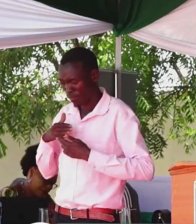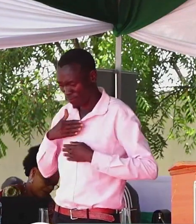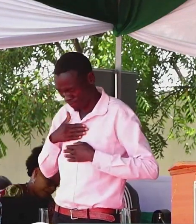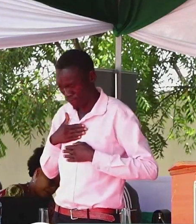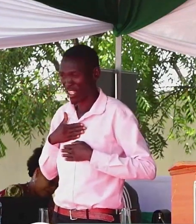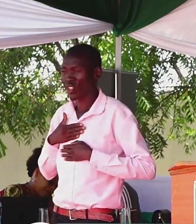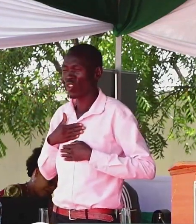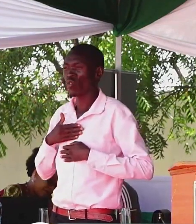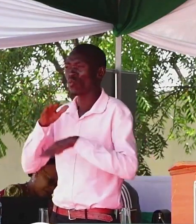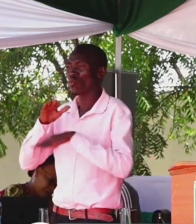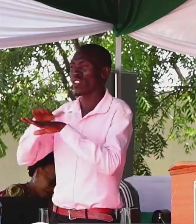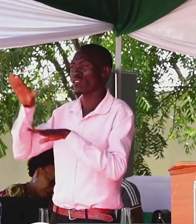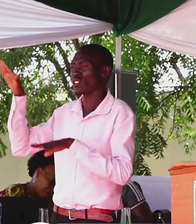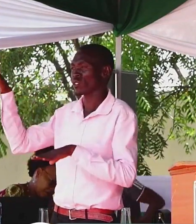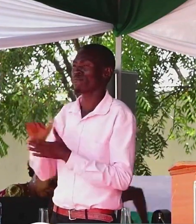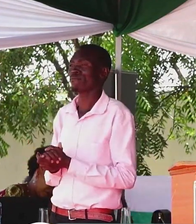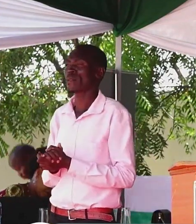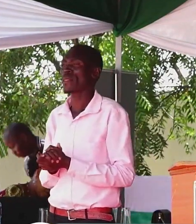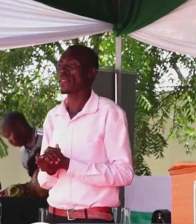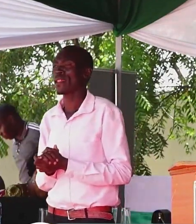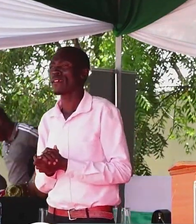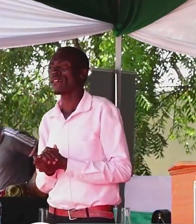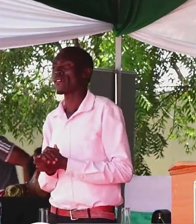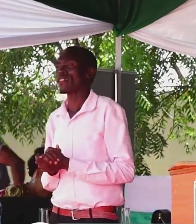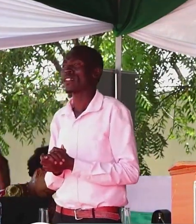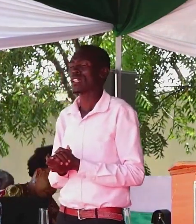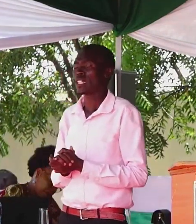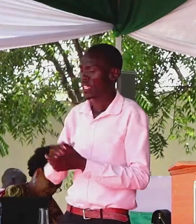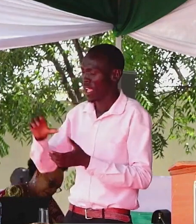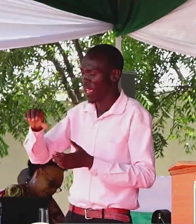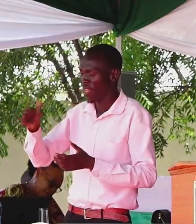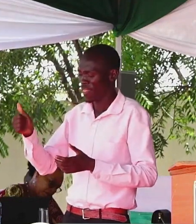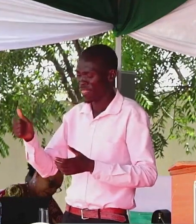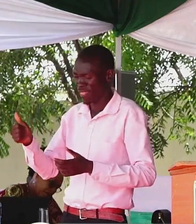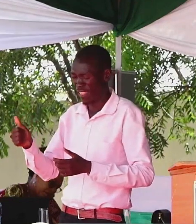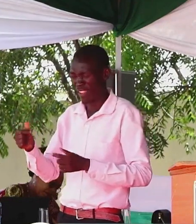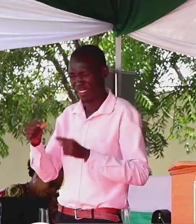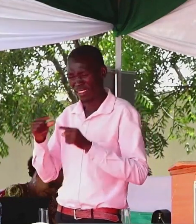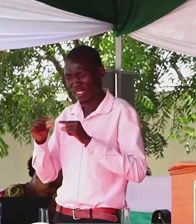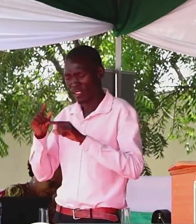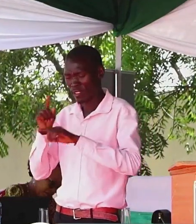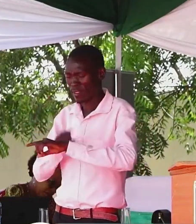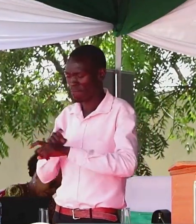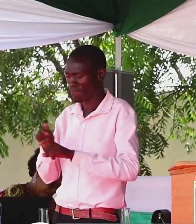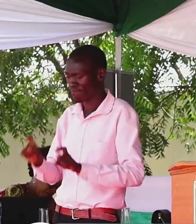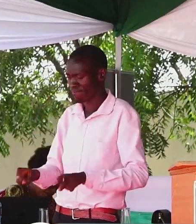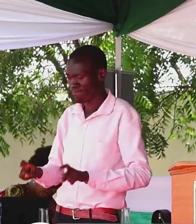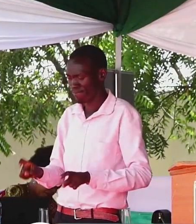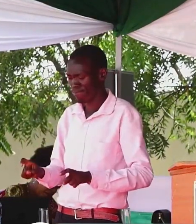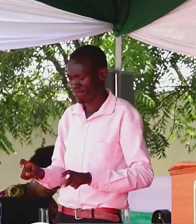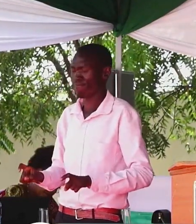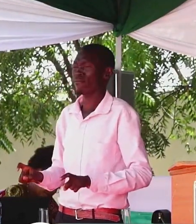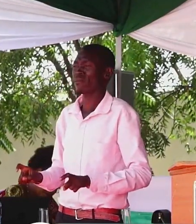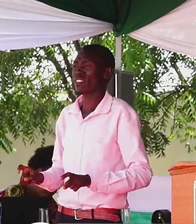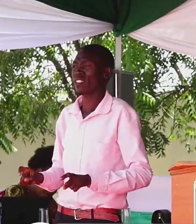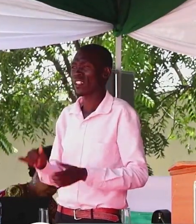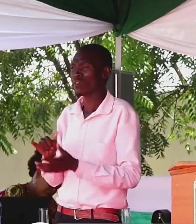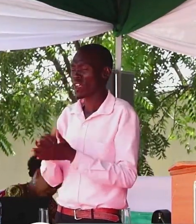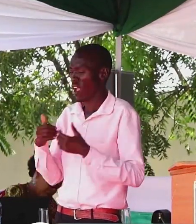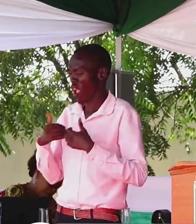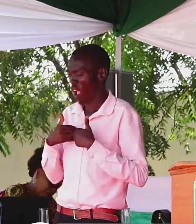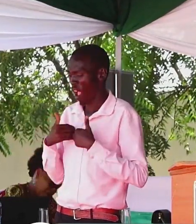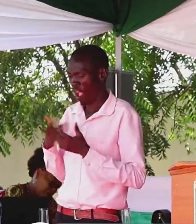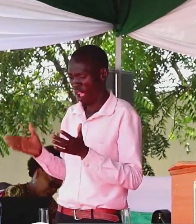good afternoon. It's another great moment that we have reached